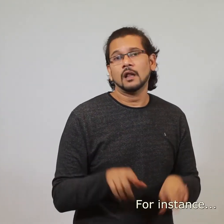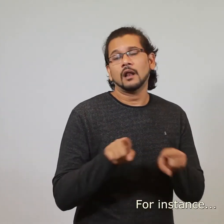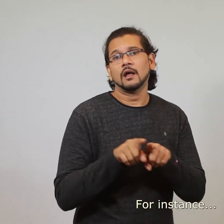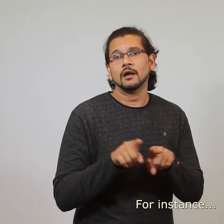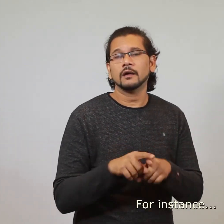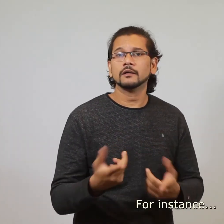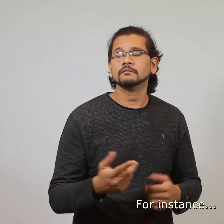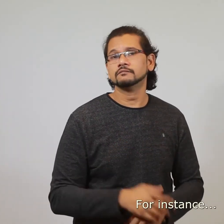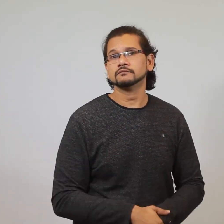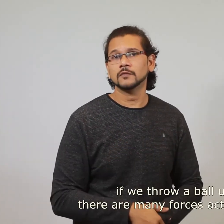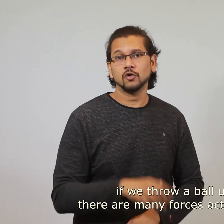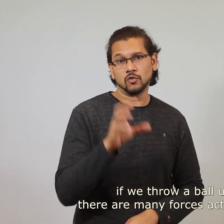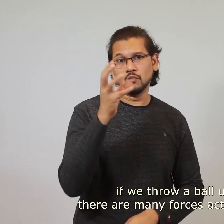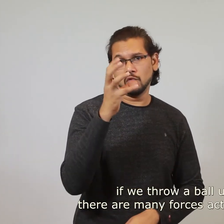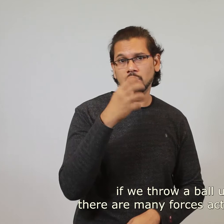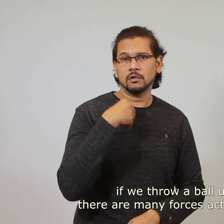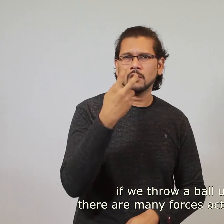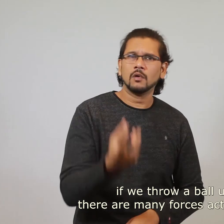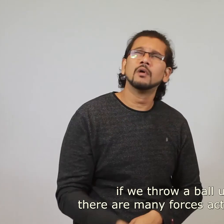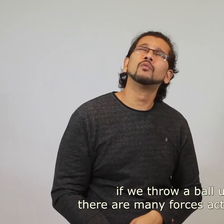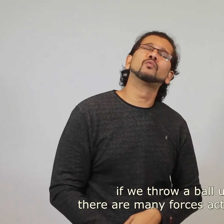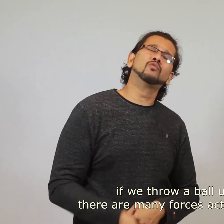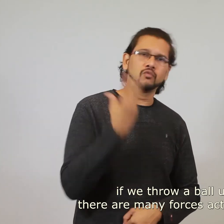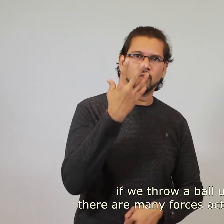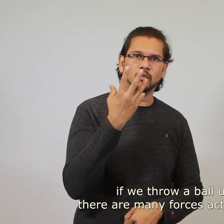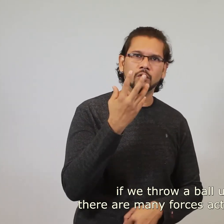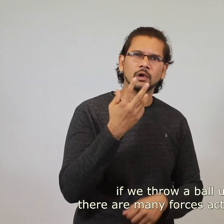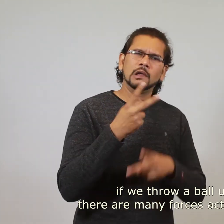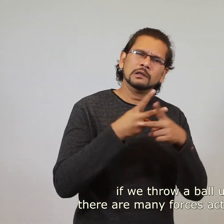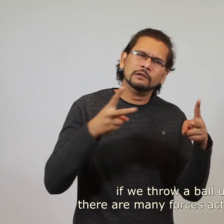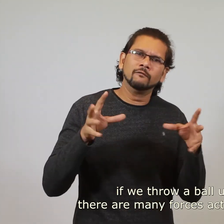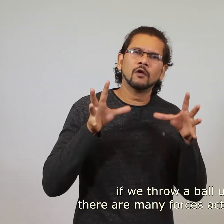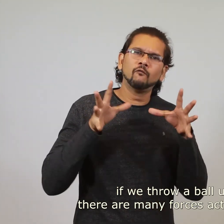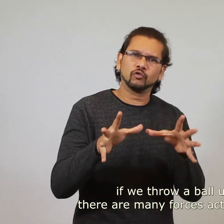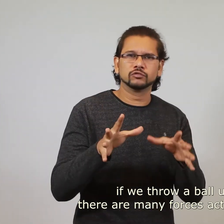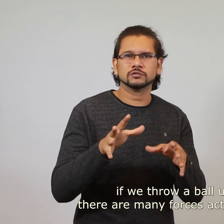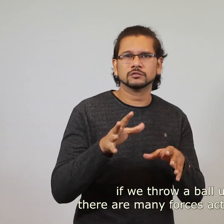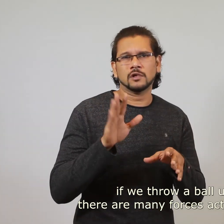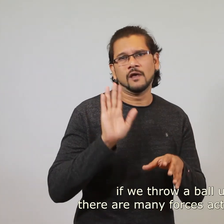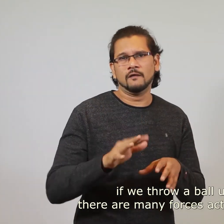For instance, if we throw a ball up, there are many forces acting on it.